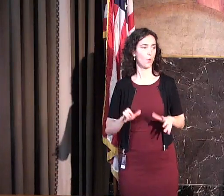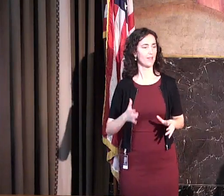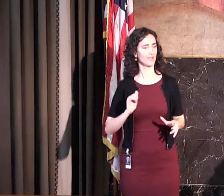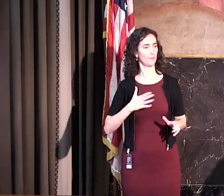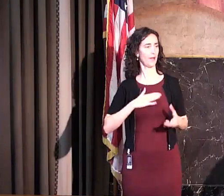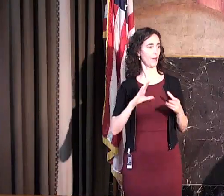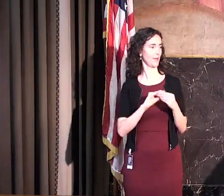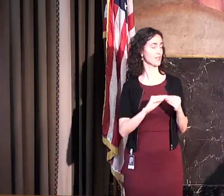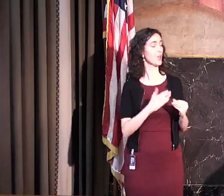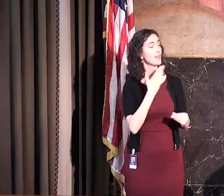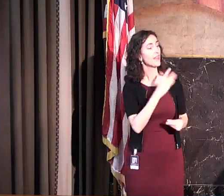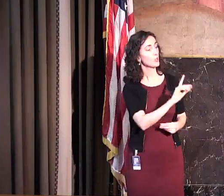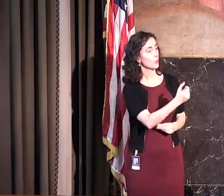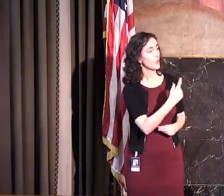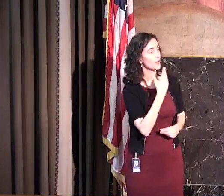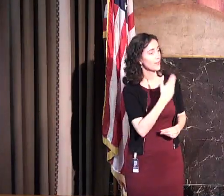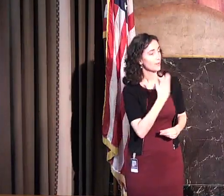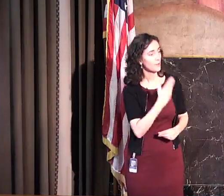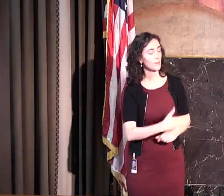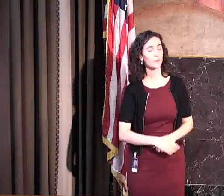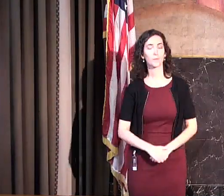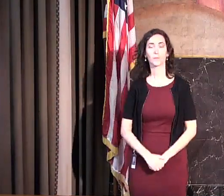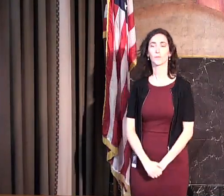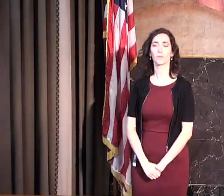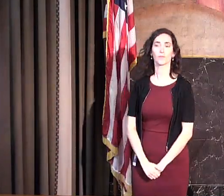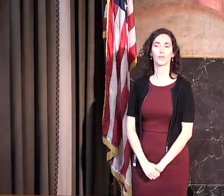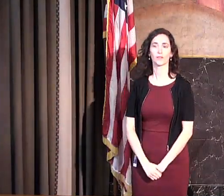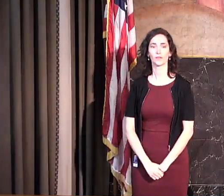Thank you for that question. Thank you.